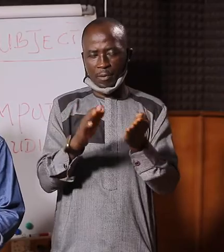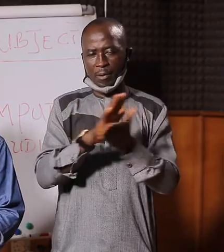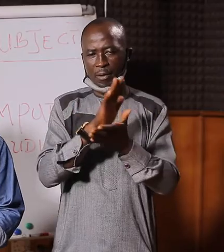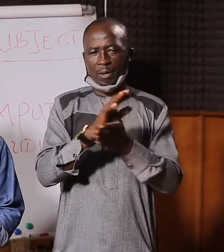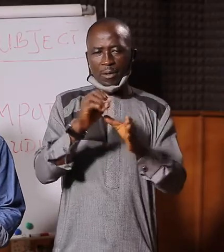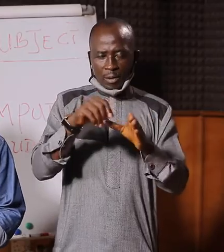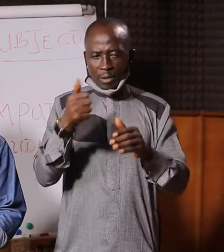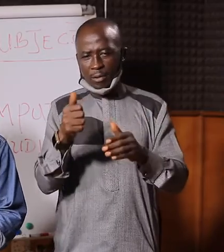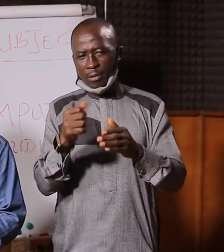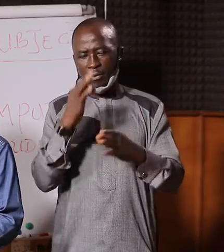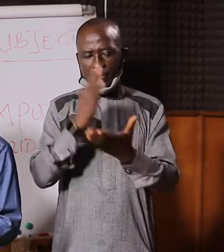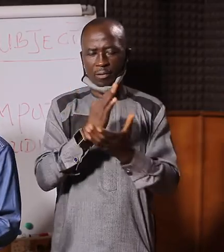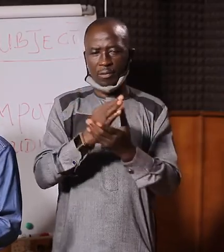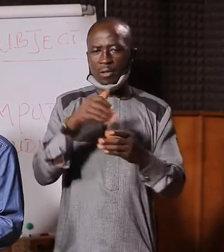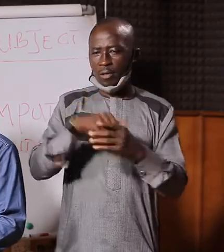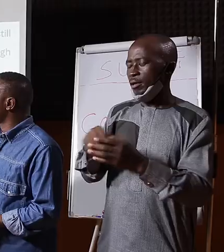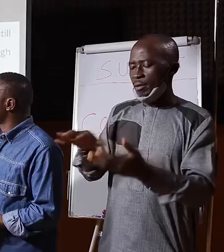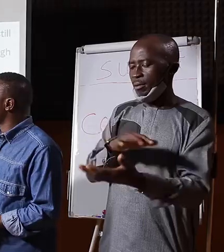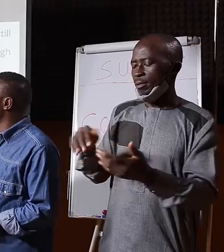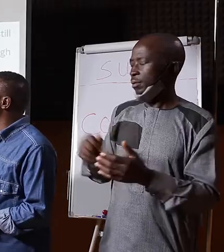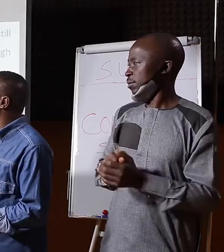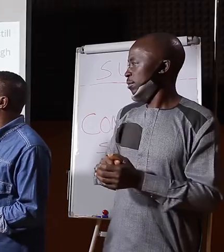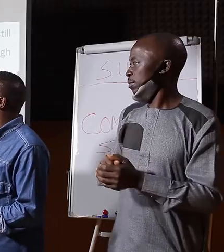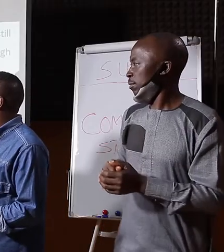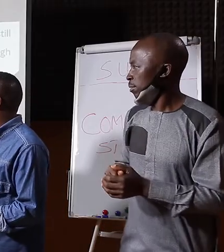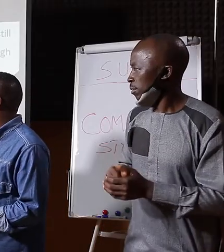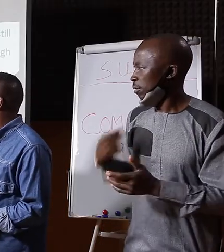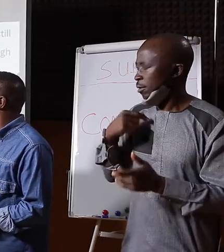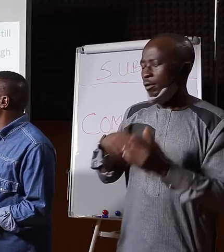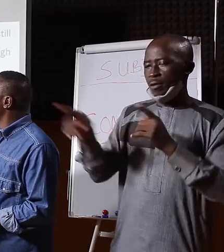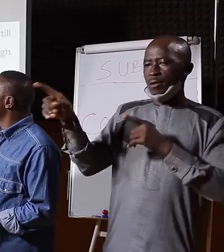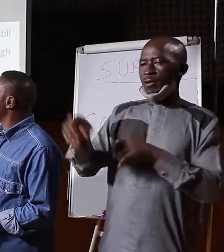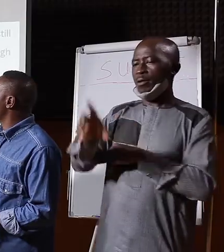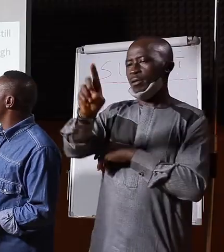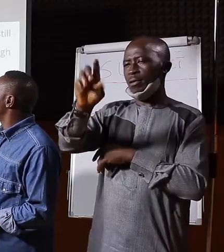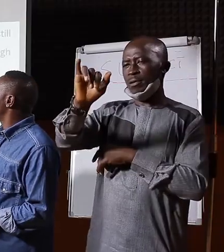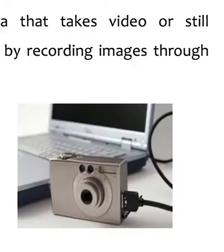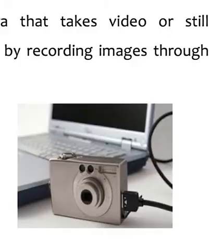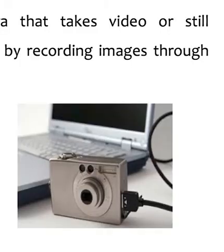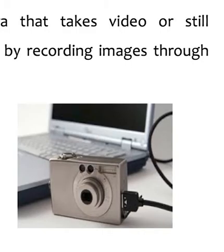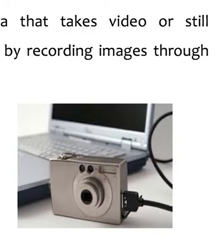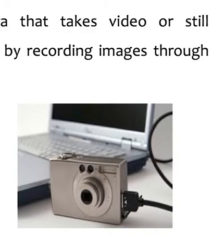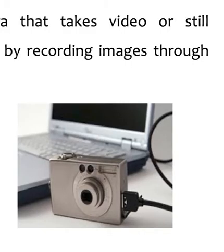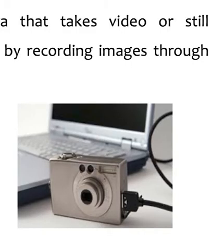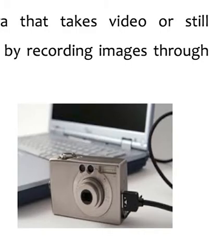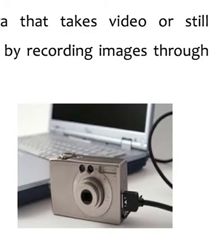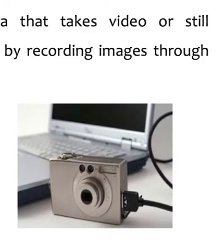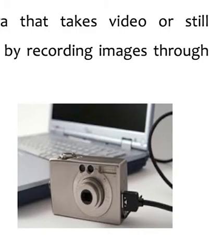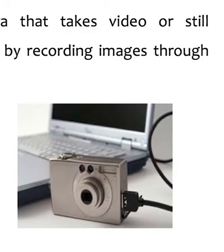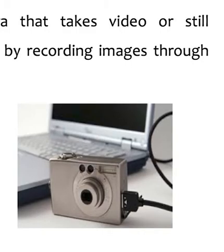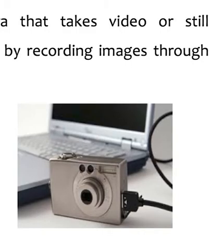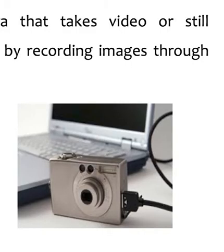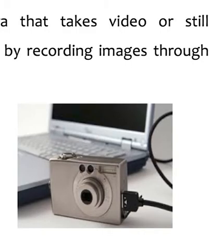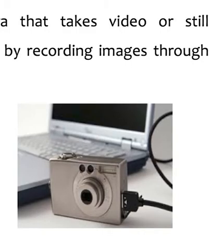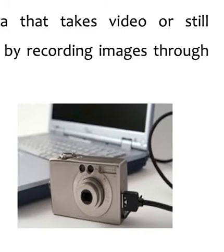one or two things on the computer. We have the digital camera. The digital camera is a camera